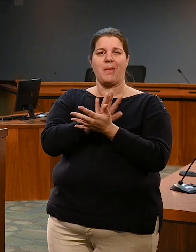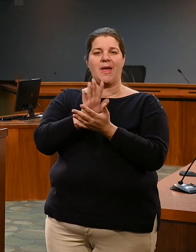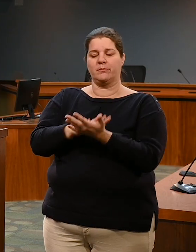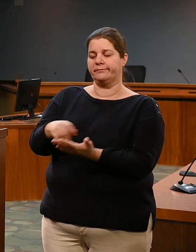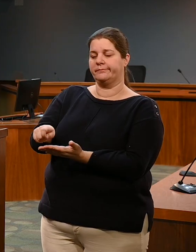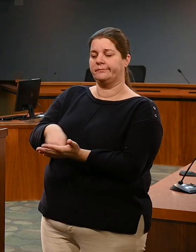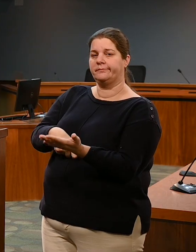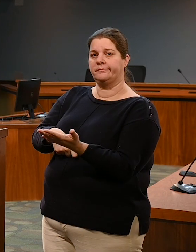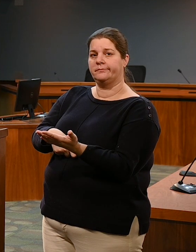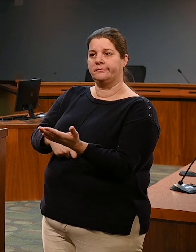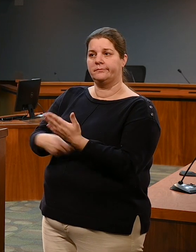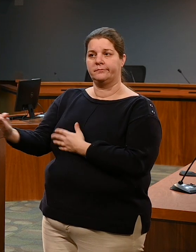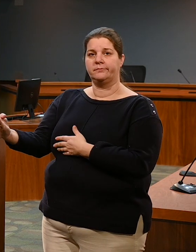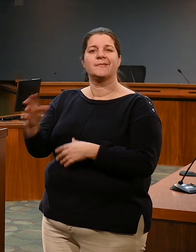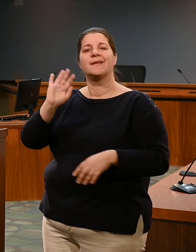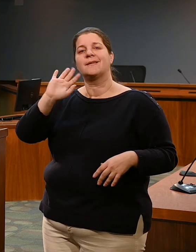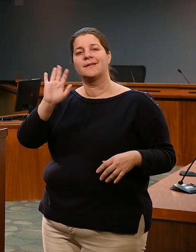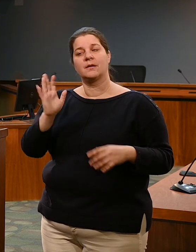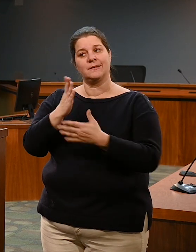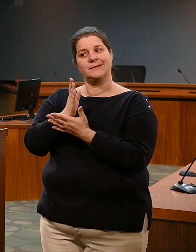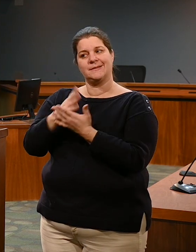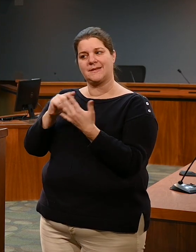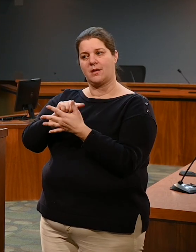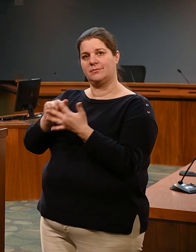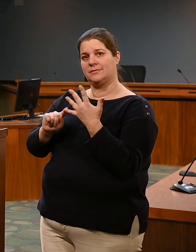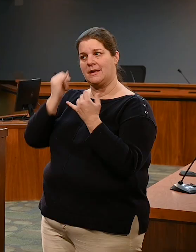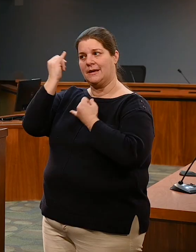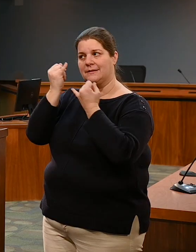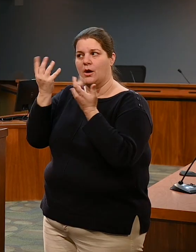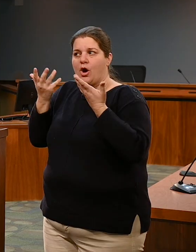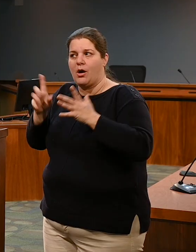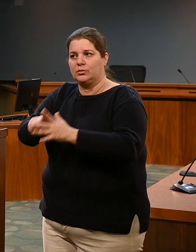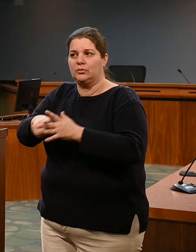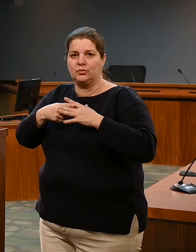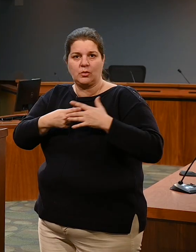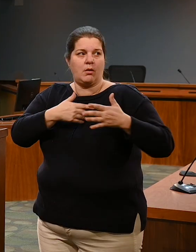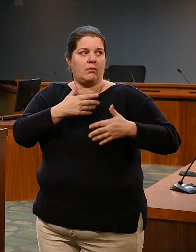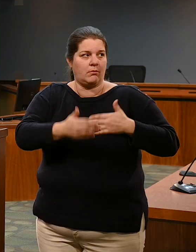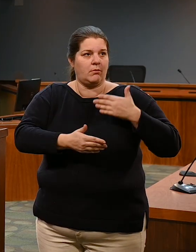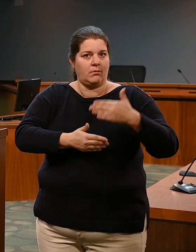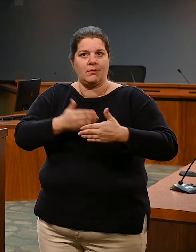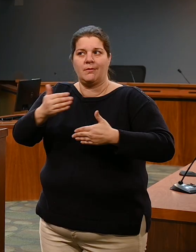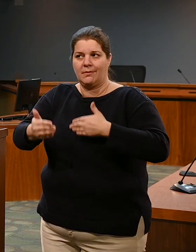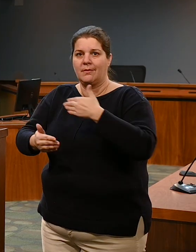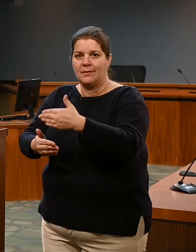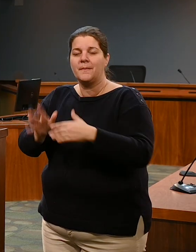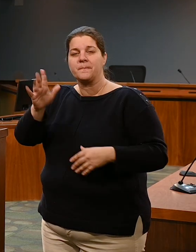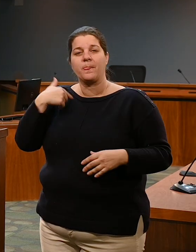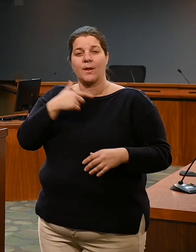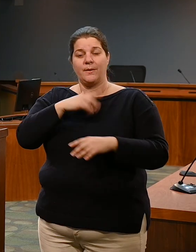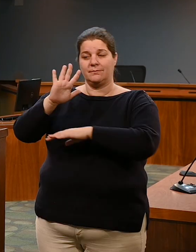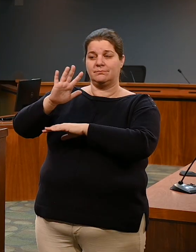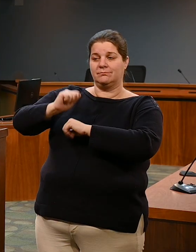are already putting some of these ideas into action. When we launched YES earlier this